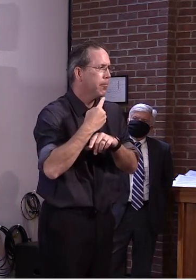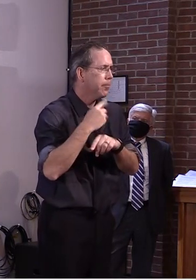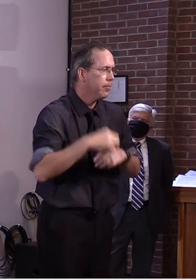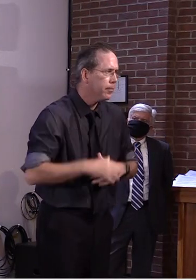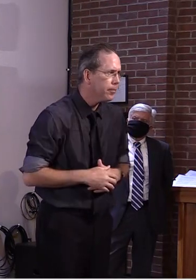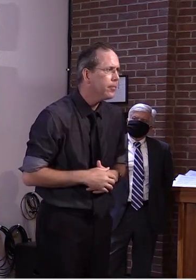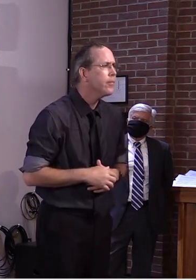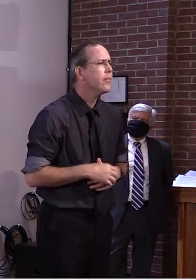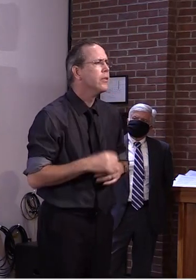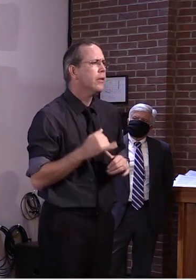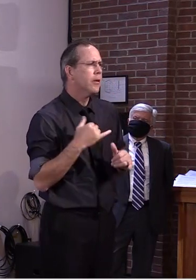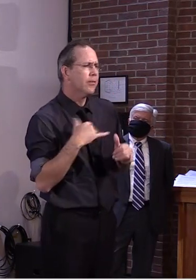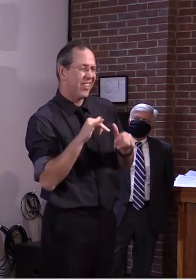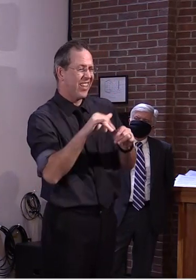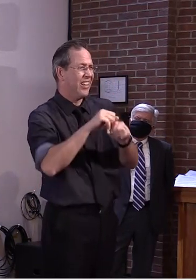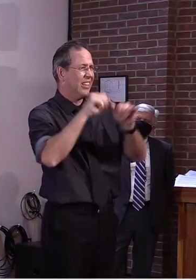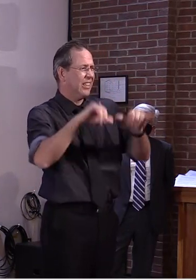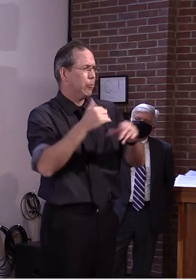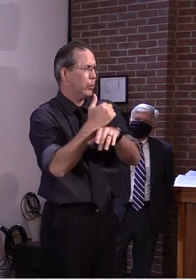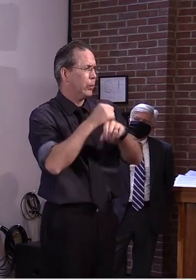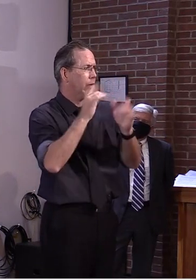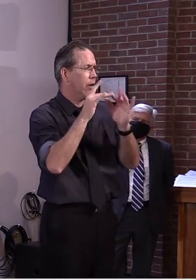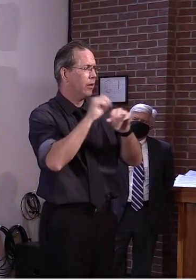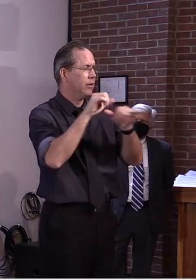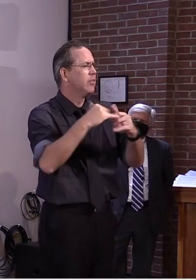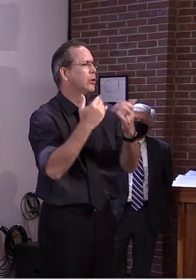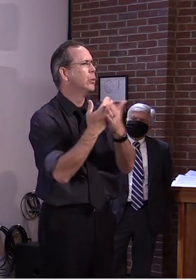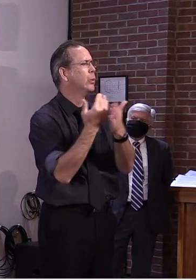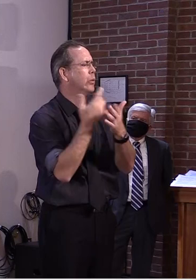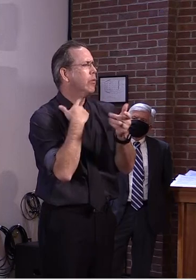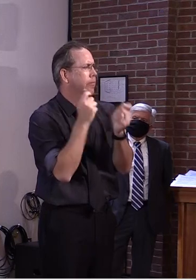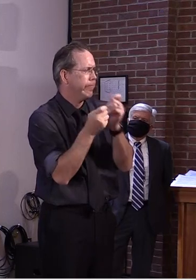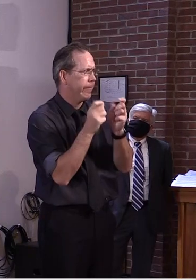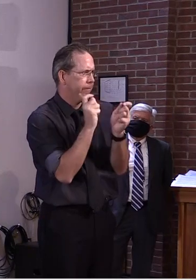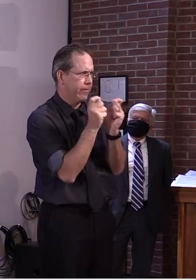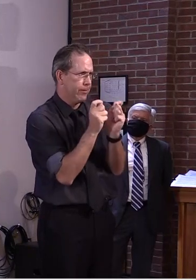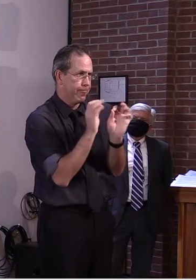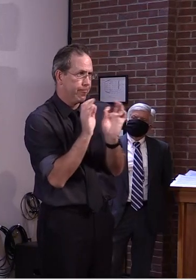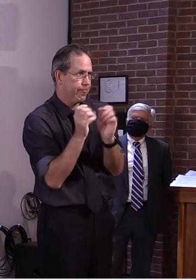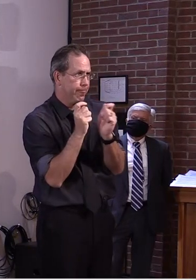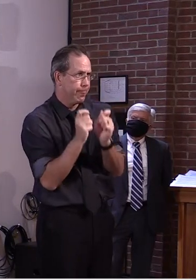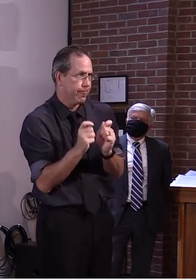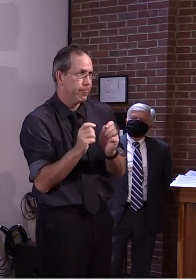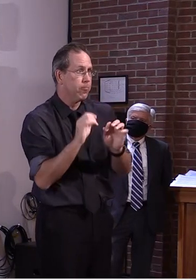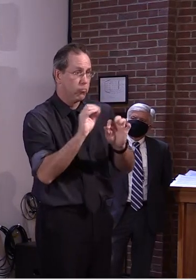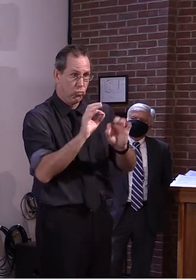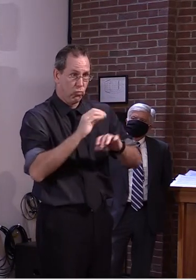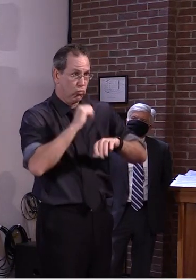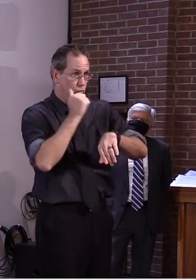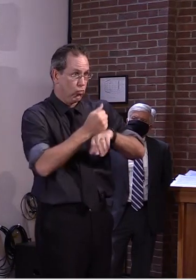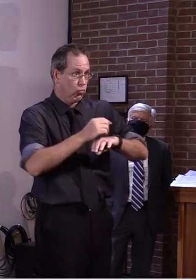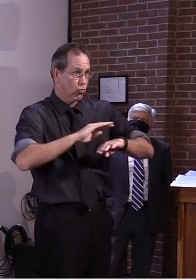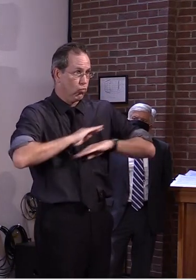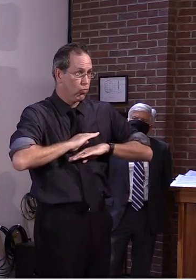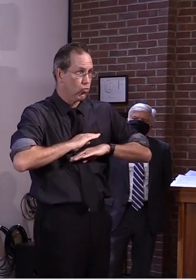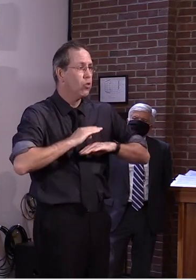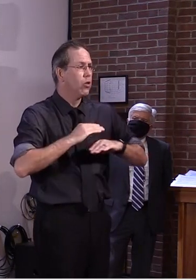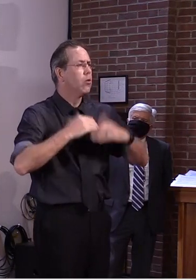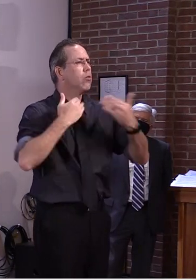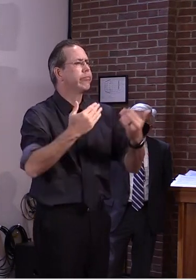making recommendations and improvements to this new system so Vermonters can continue to access testing when they need it.